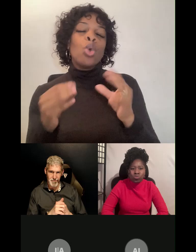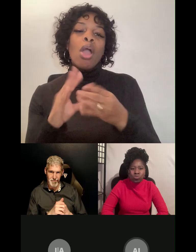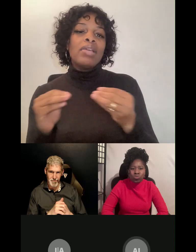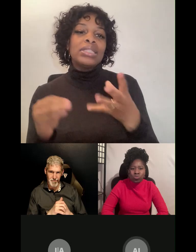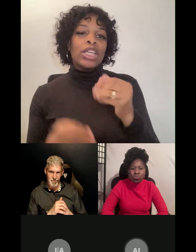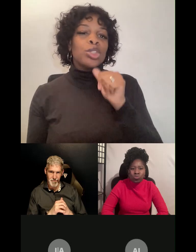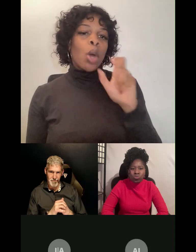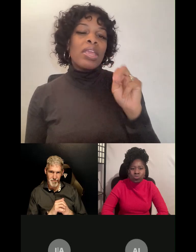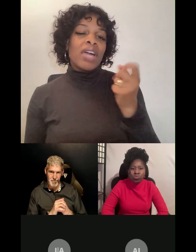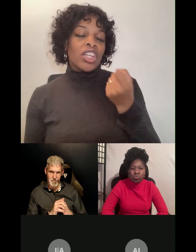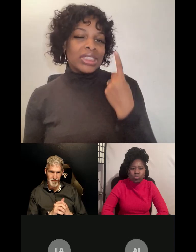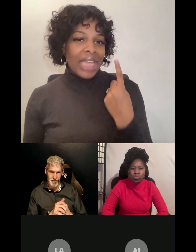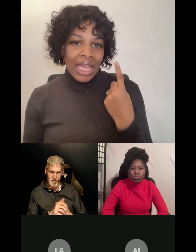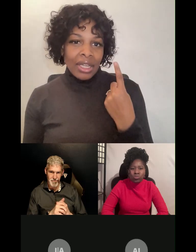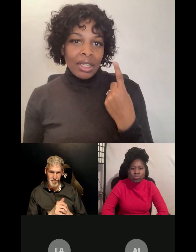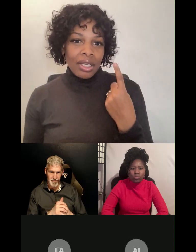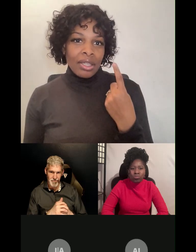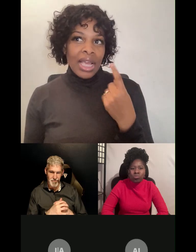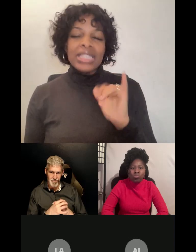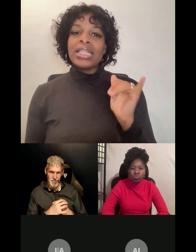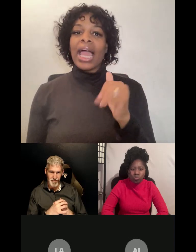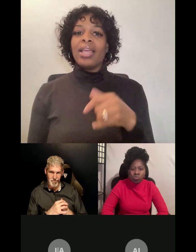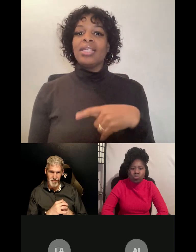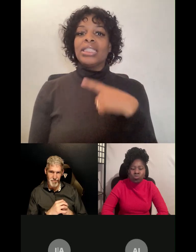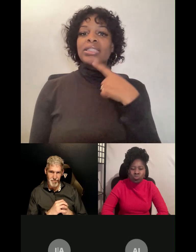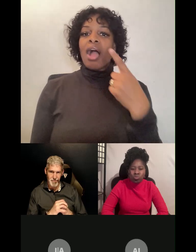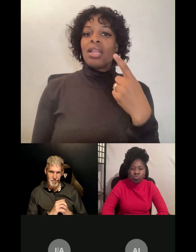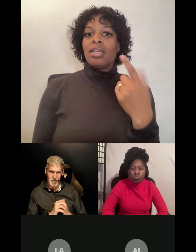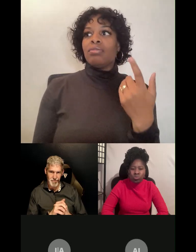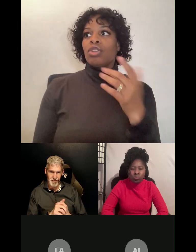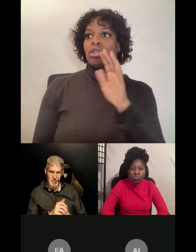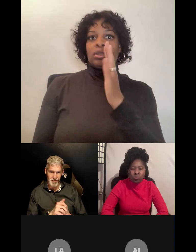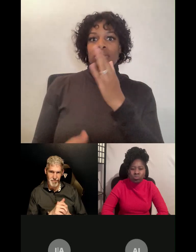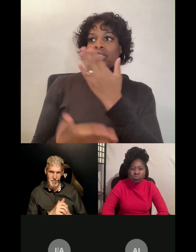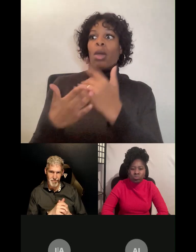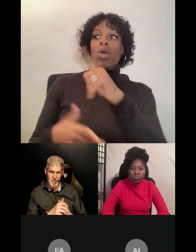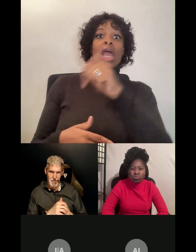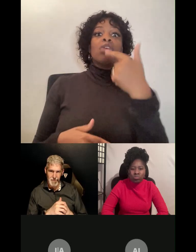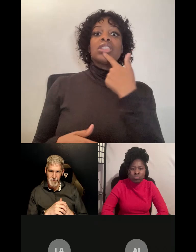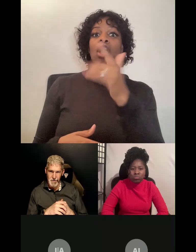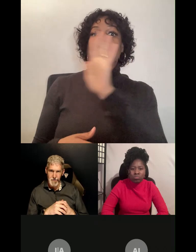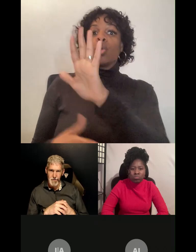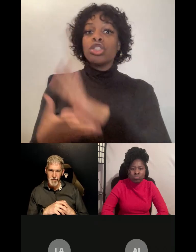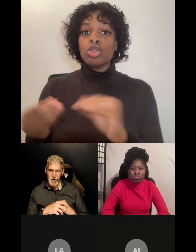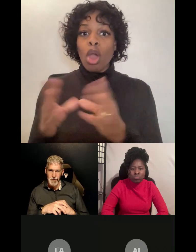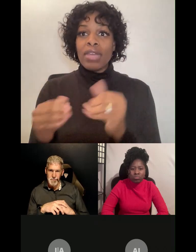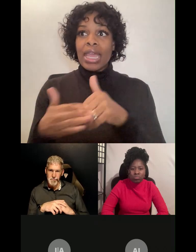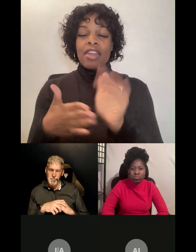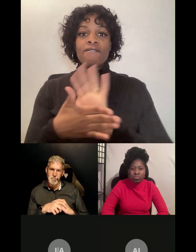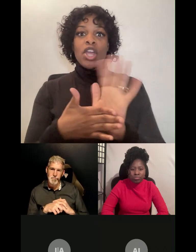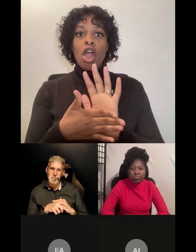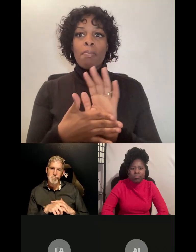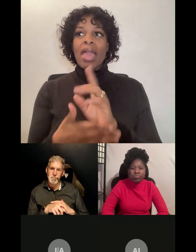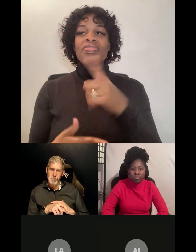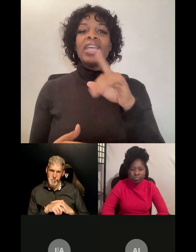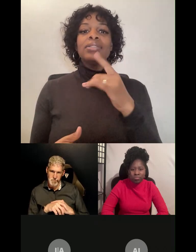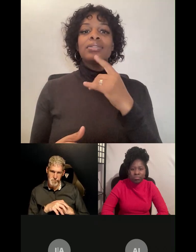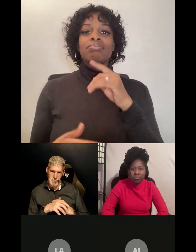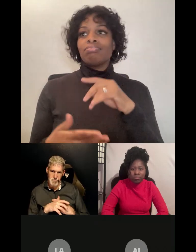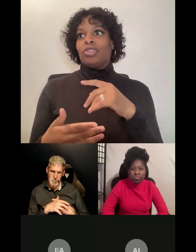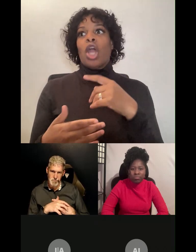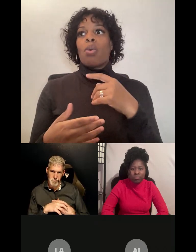some story and you don't even understand it? It's like telling someone else telling your story in the film